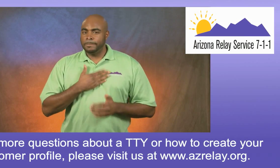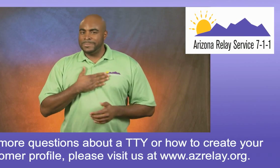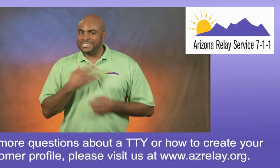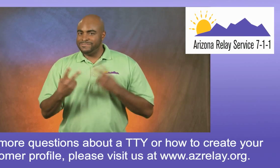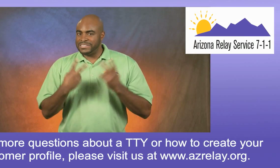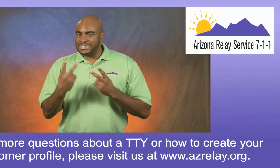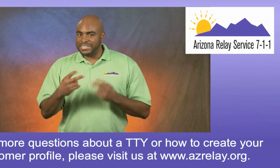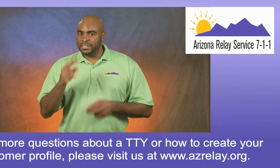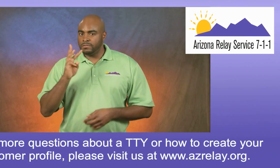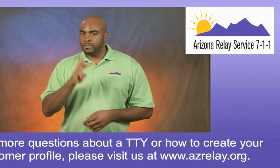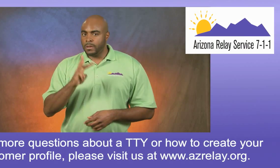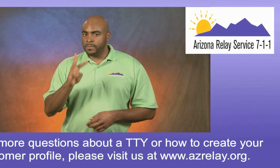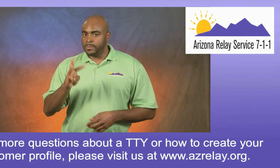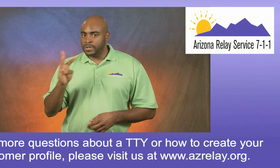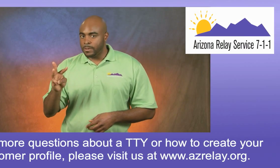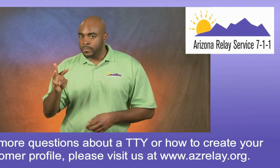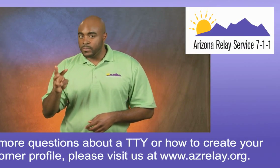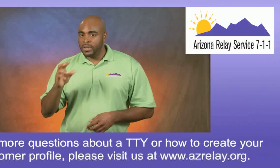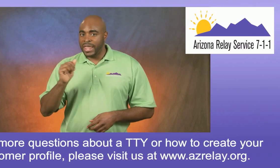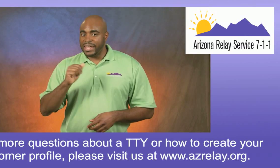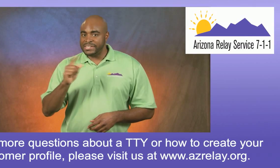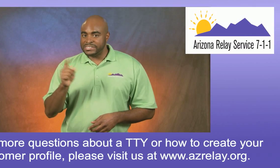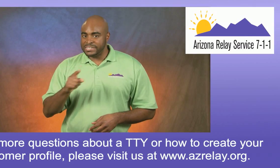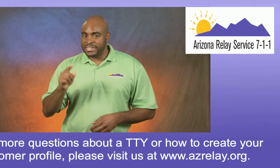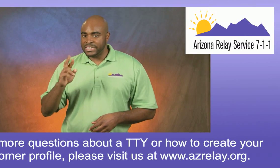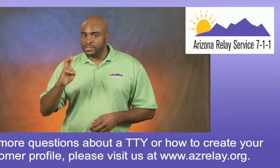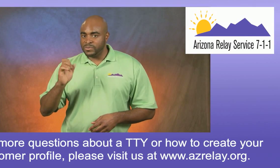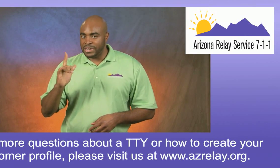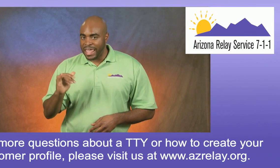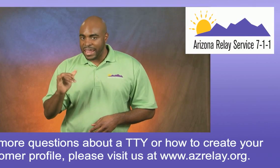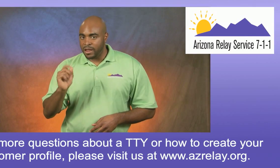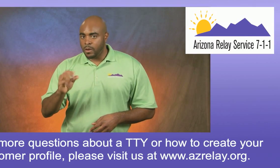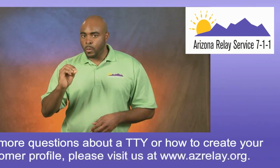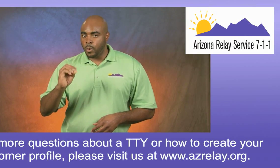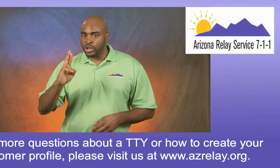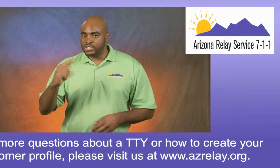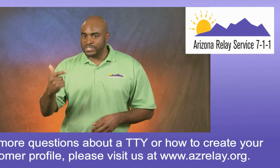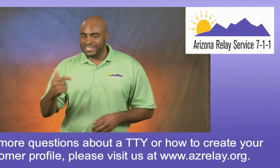please visit us at www.azrelay.org.